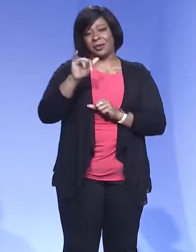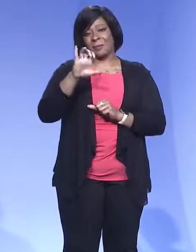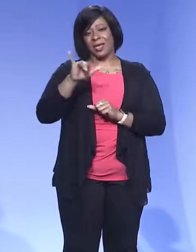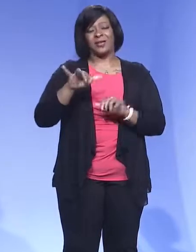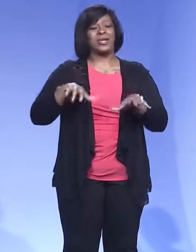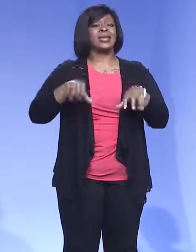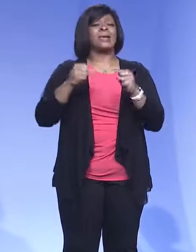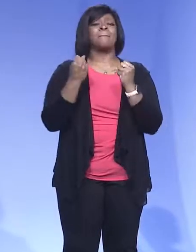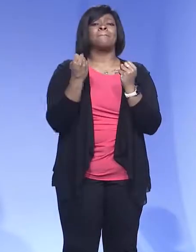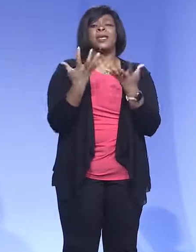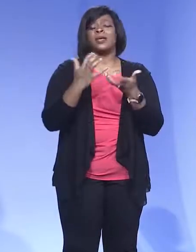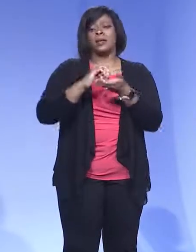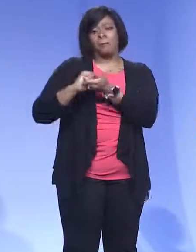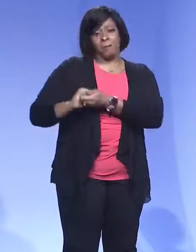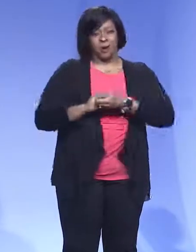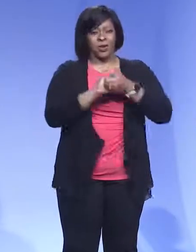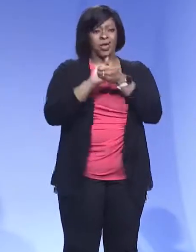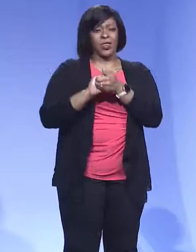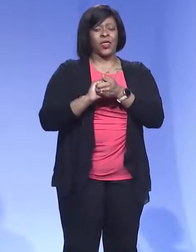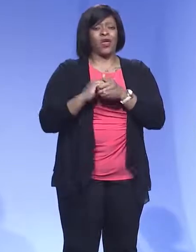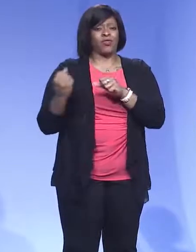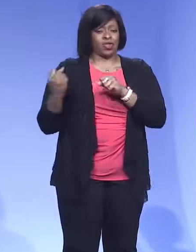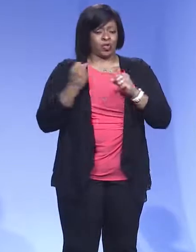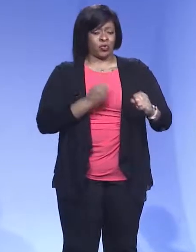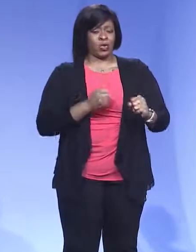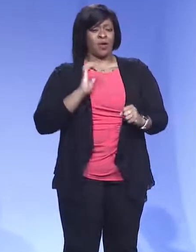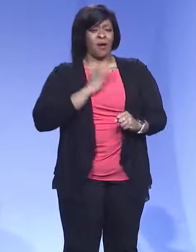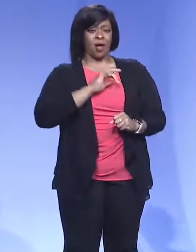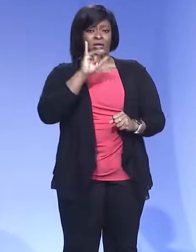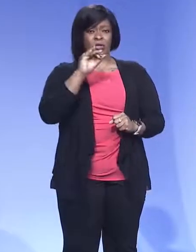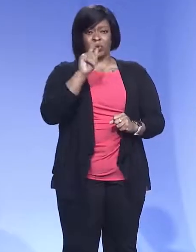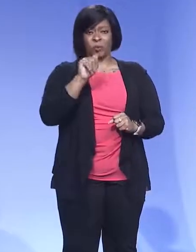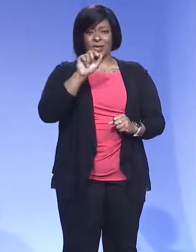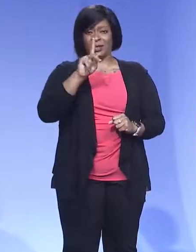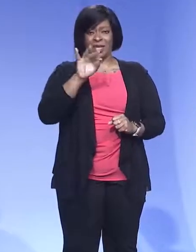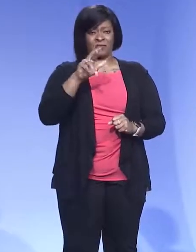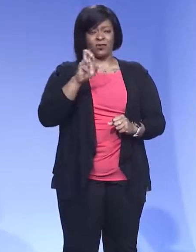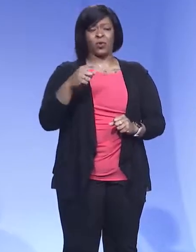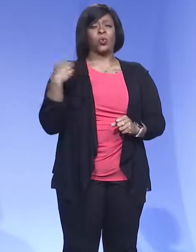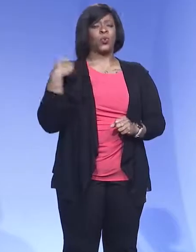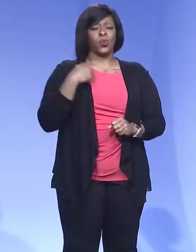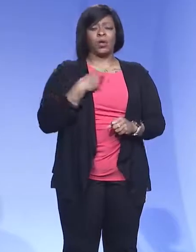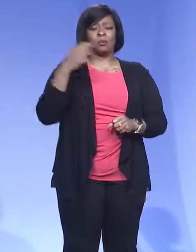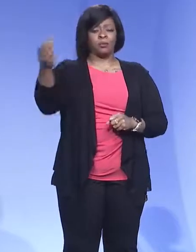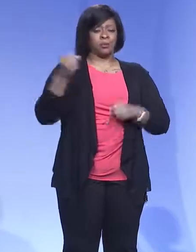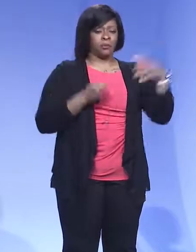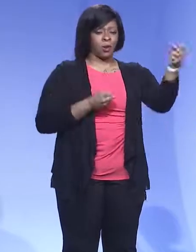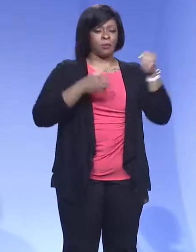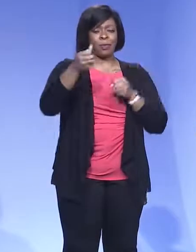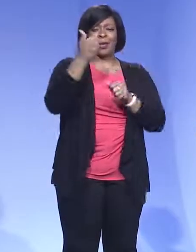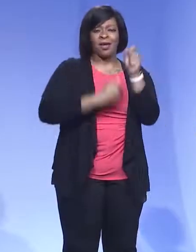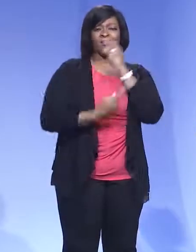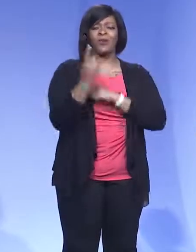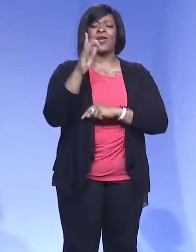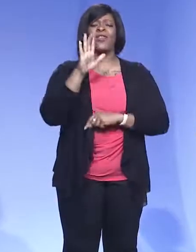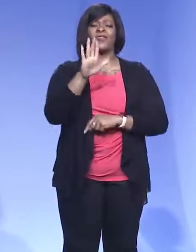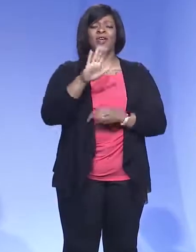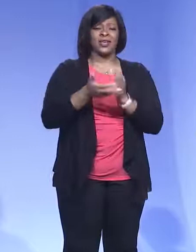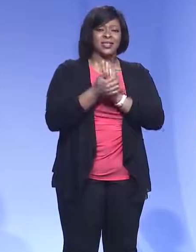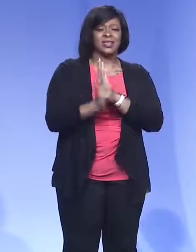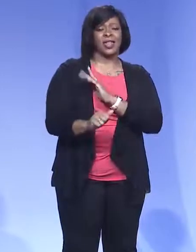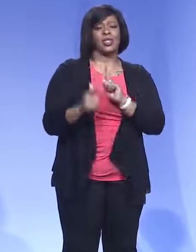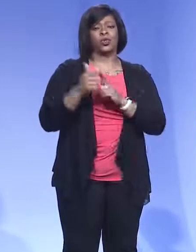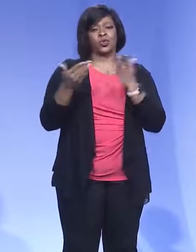many partners. The strength of the Joint Task Force has been that we have brought everyone's talents to bear to serve